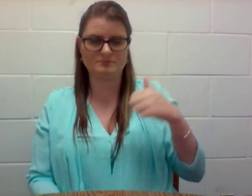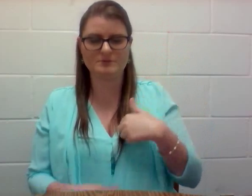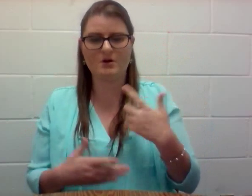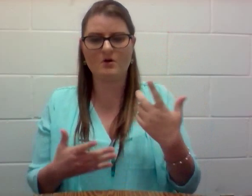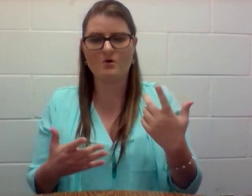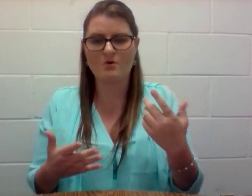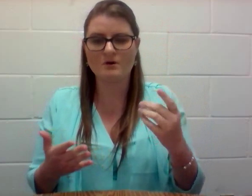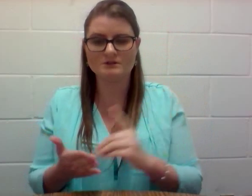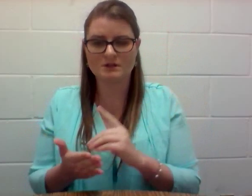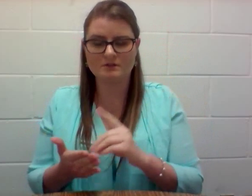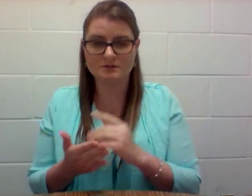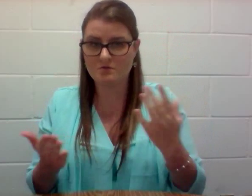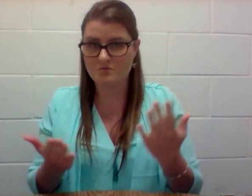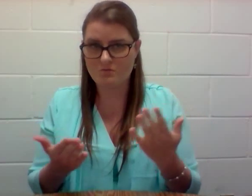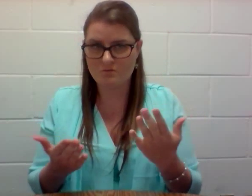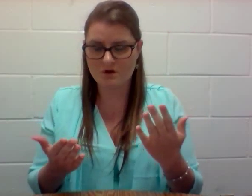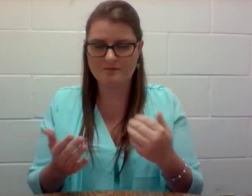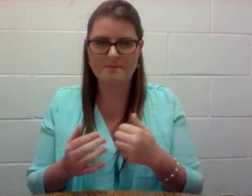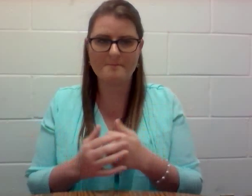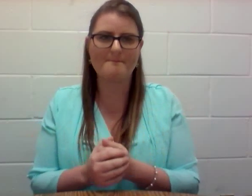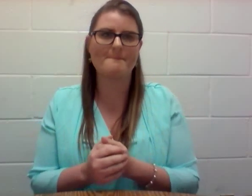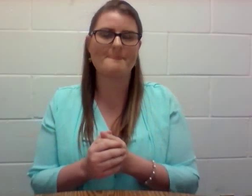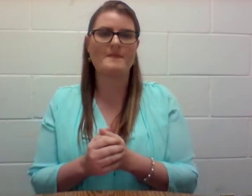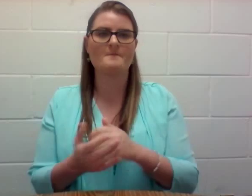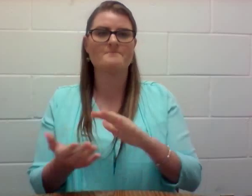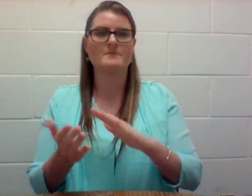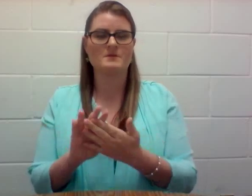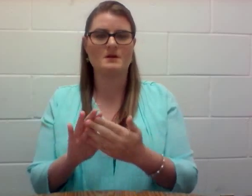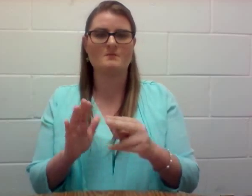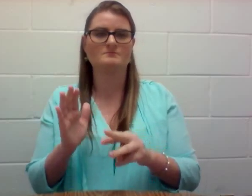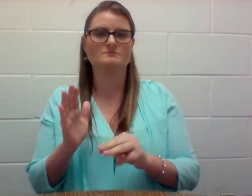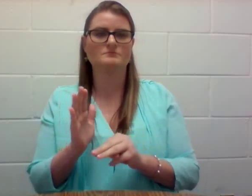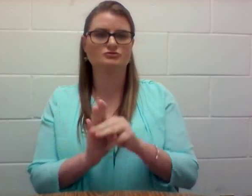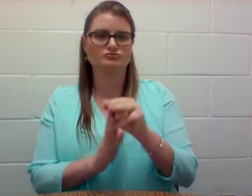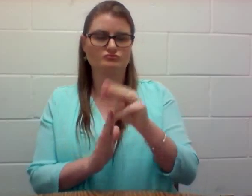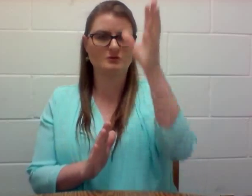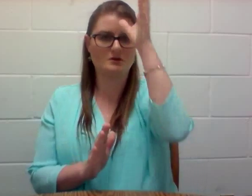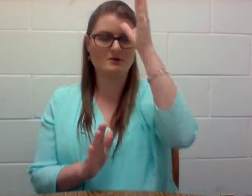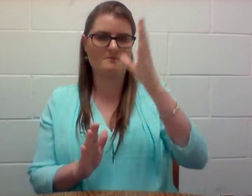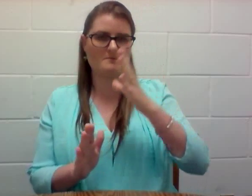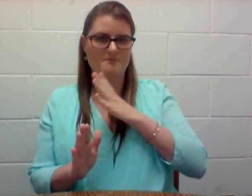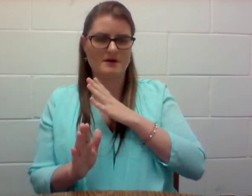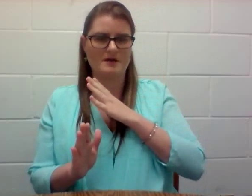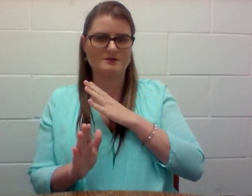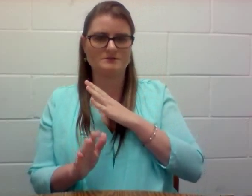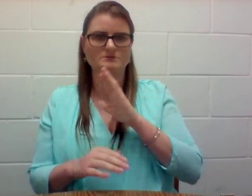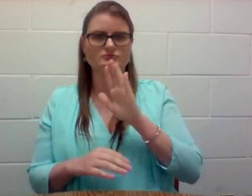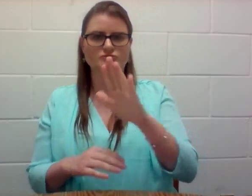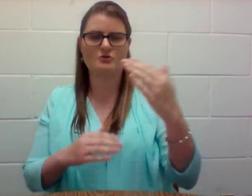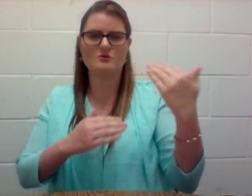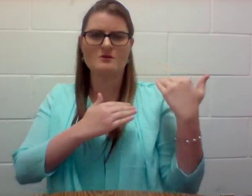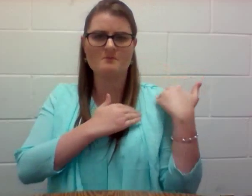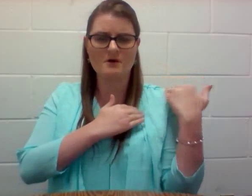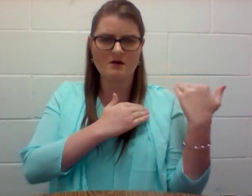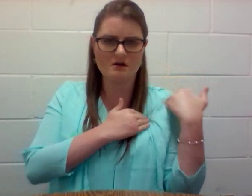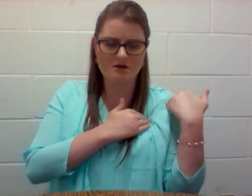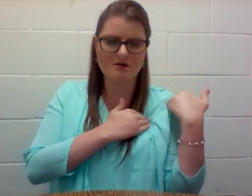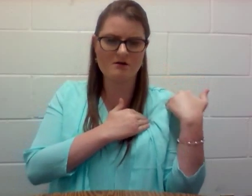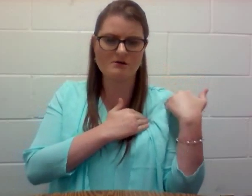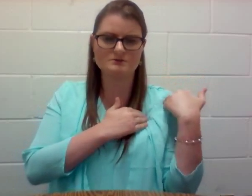the heart of mature manhood is a sense of benevolent responsibility to lead, a sense of responsibility